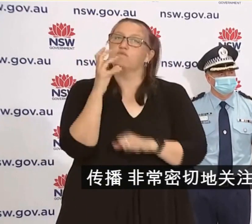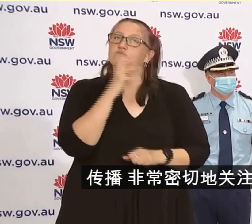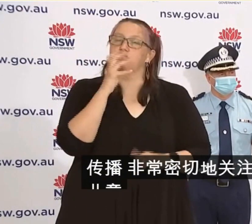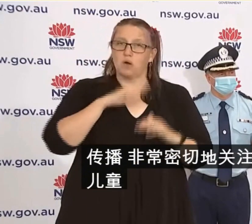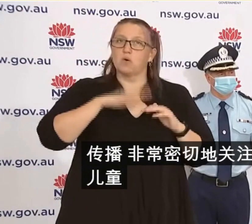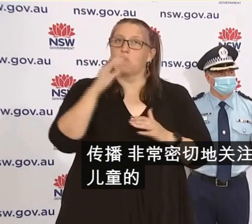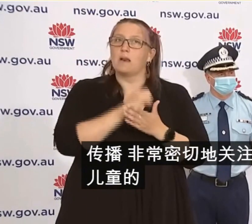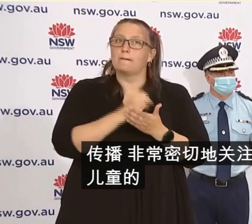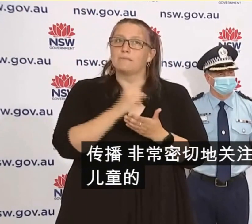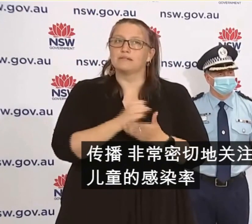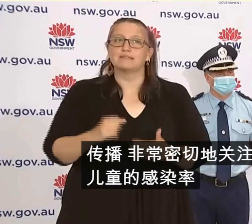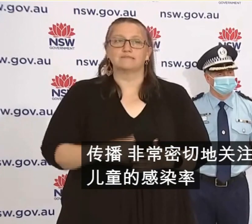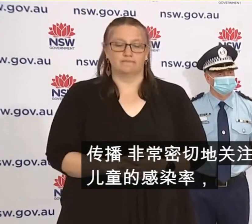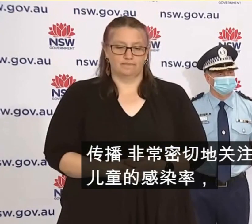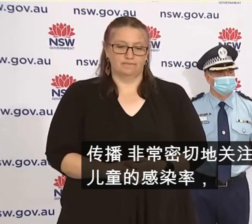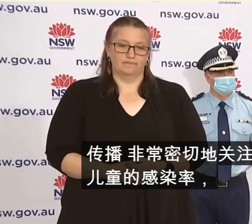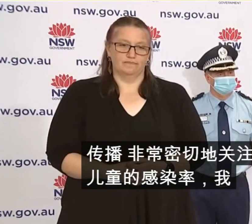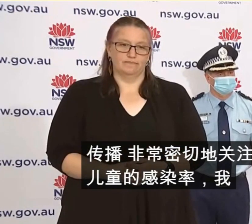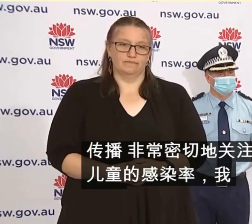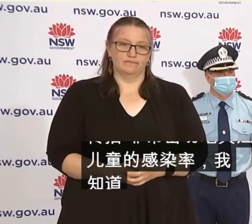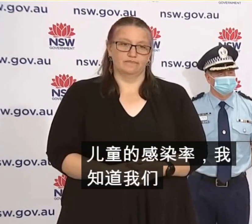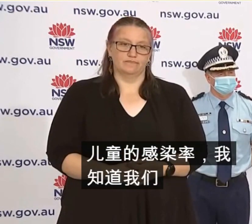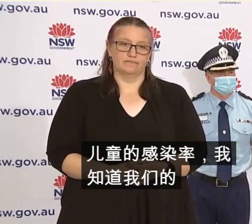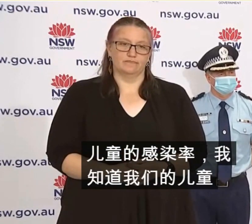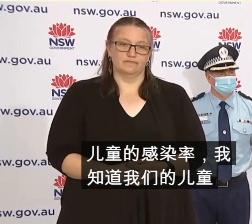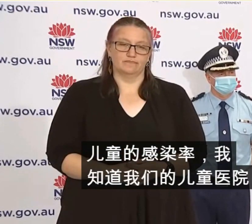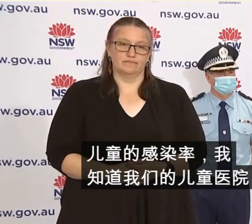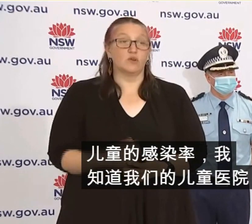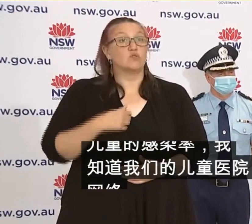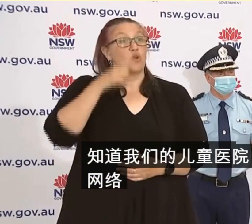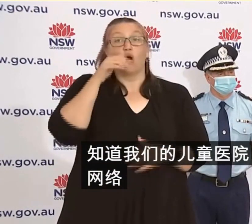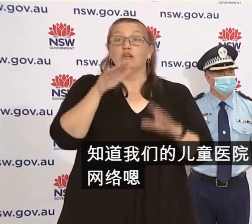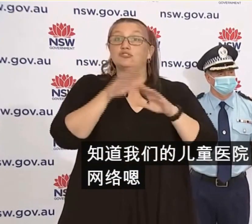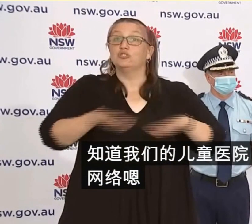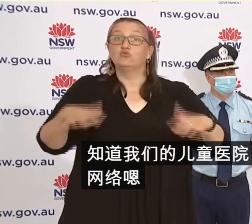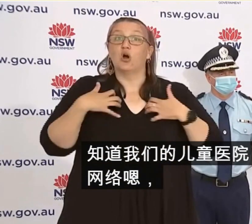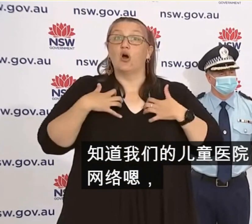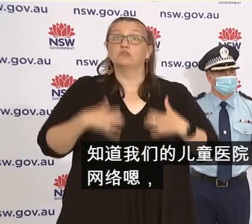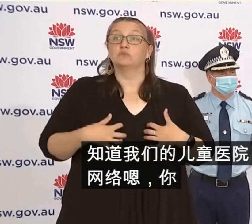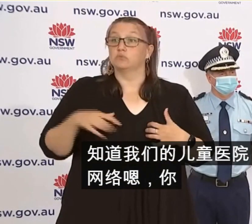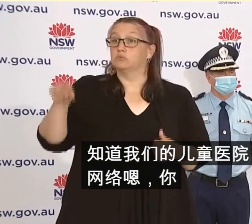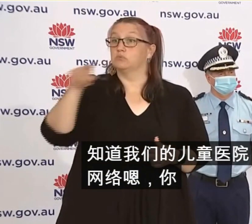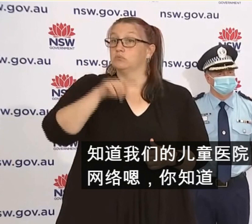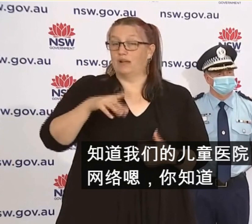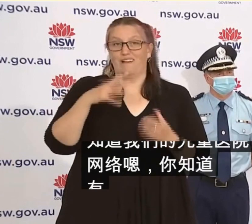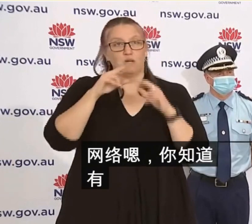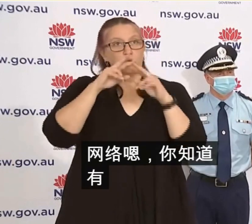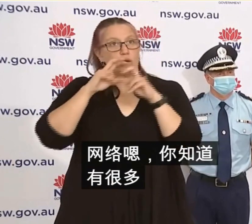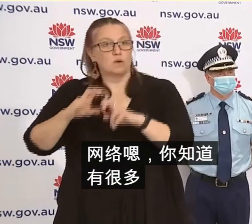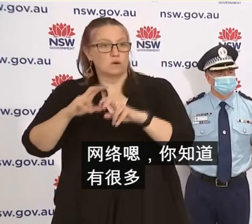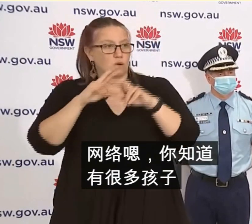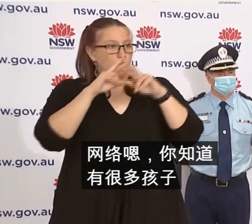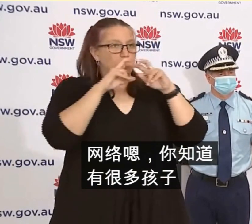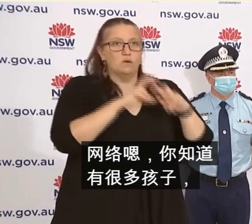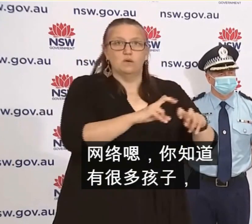closely at the infection rates in children, and I know that our Children's Hospital network, have a large number